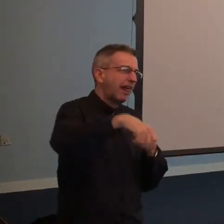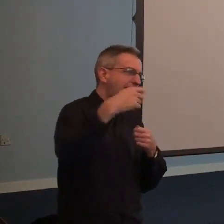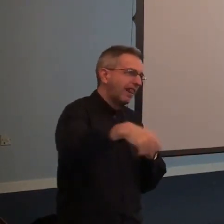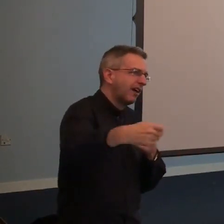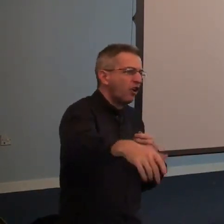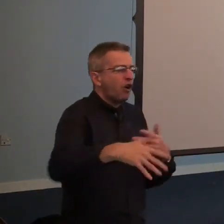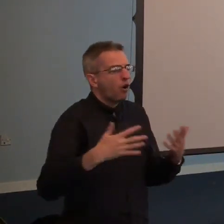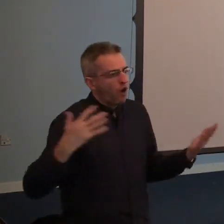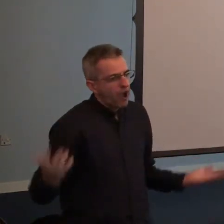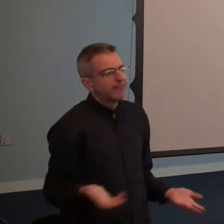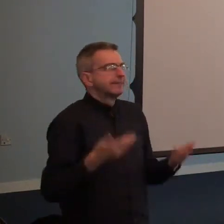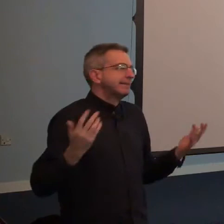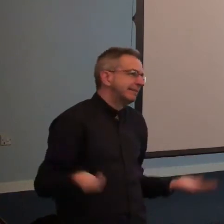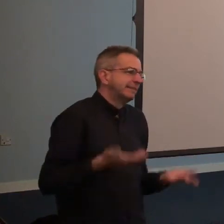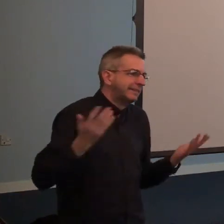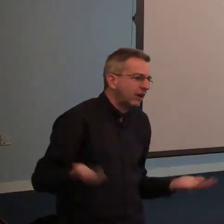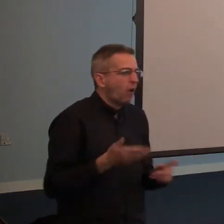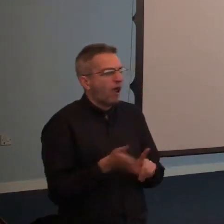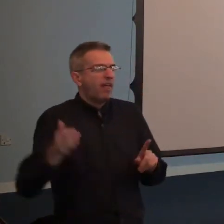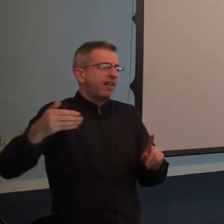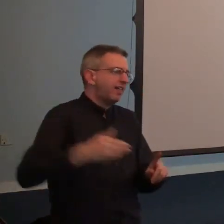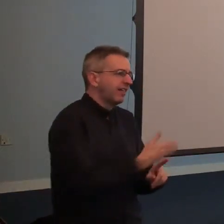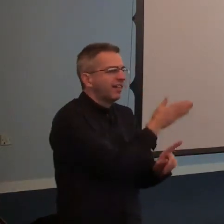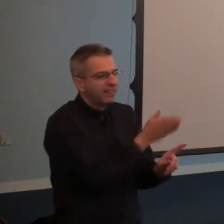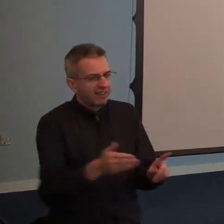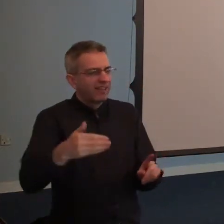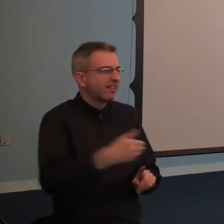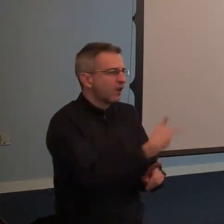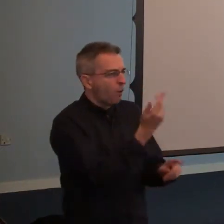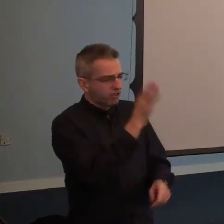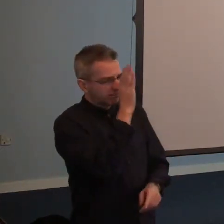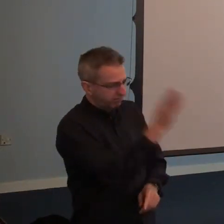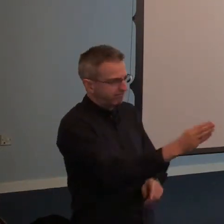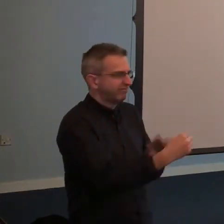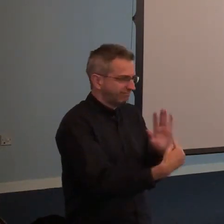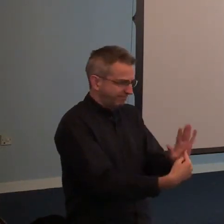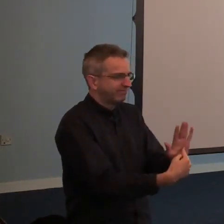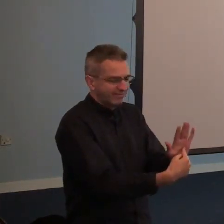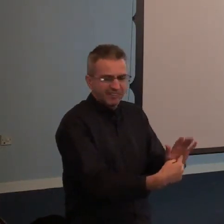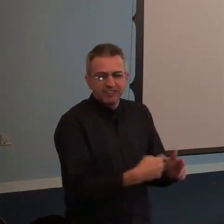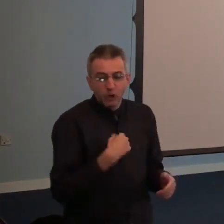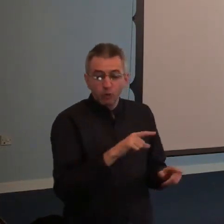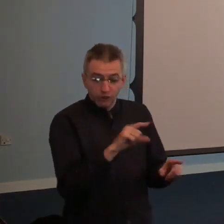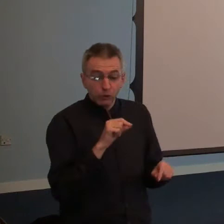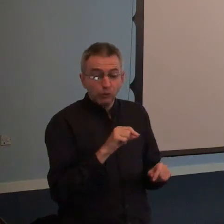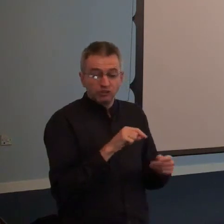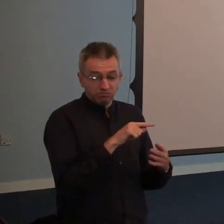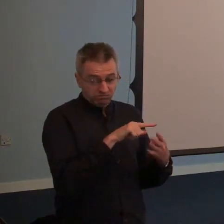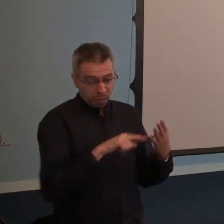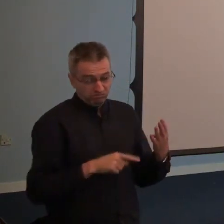So I'm not going to show you a big long clip, and we didn't want to have them, you know, having to watch very long things. We wanted something that was short, sharp, and would get to the